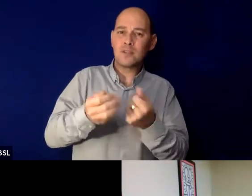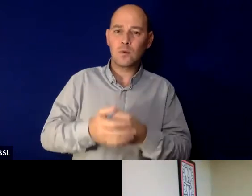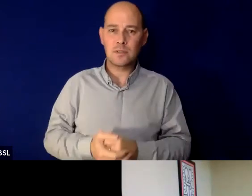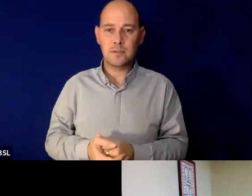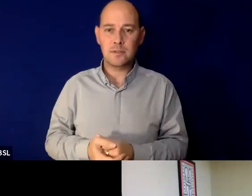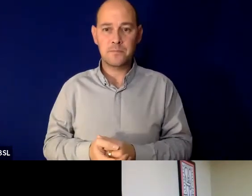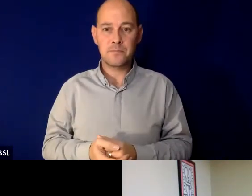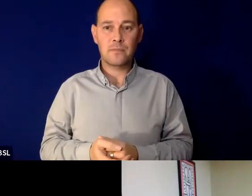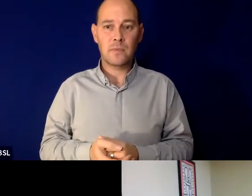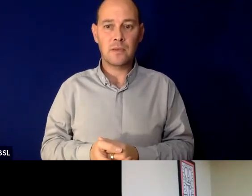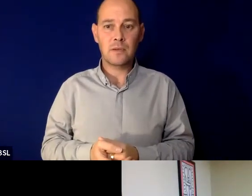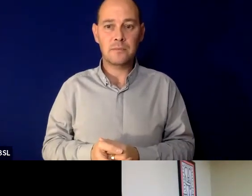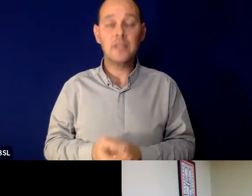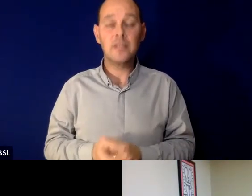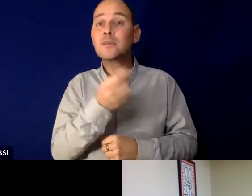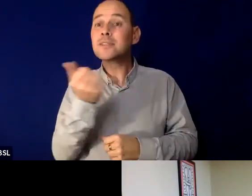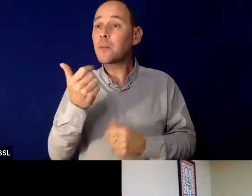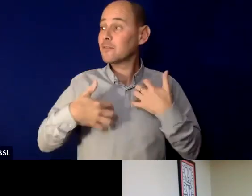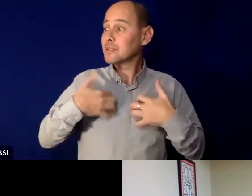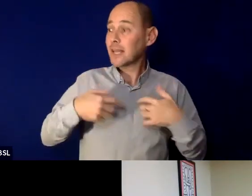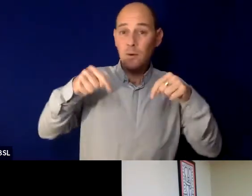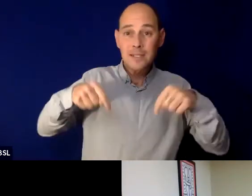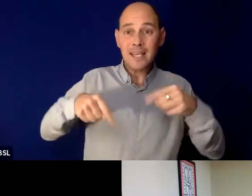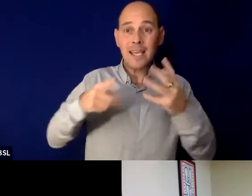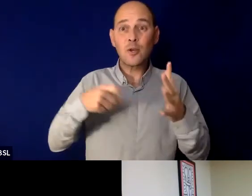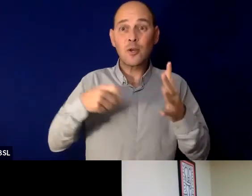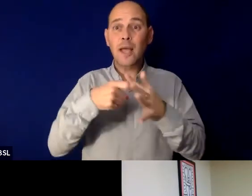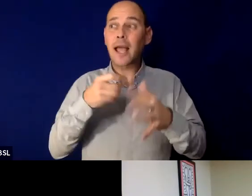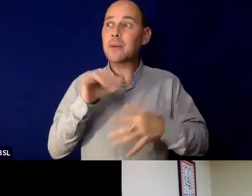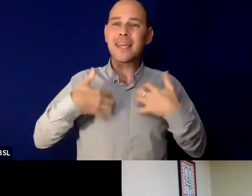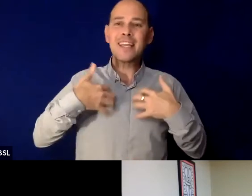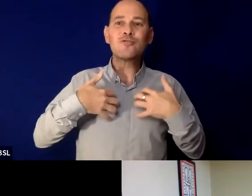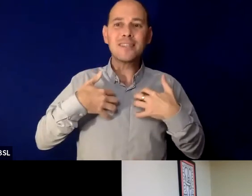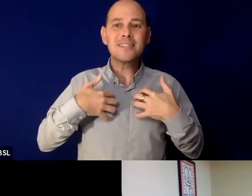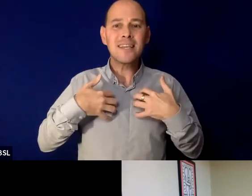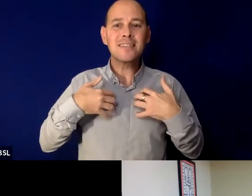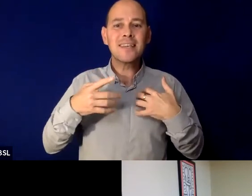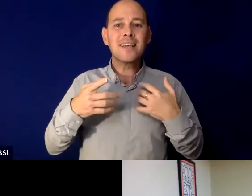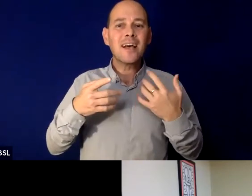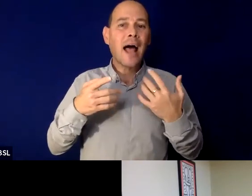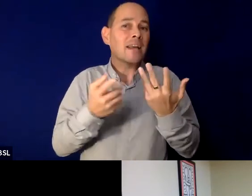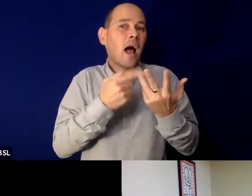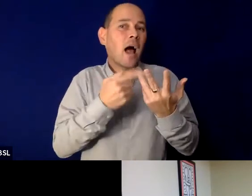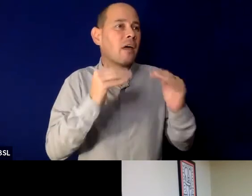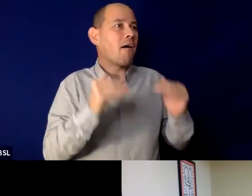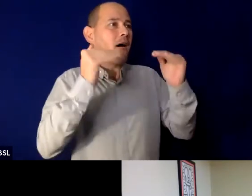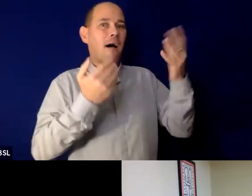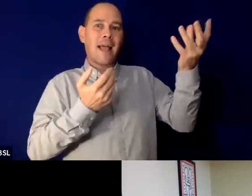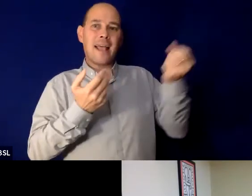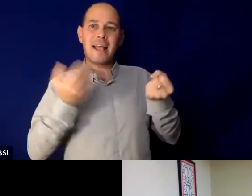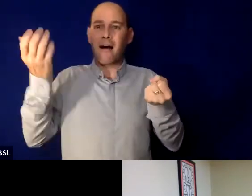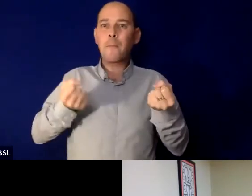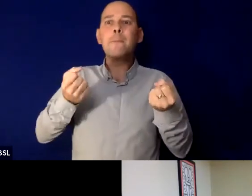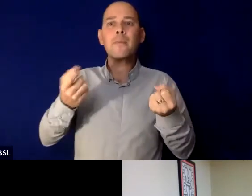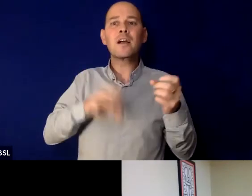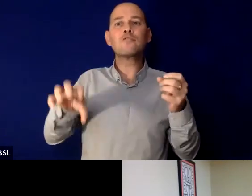from people on the call as to whether they think other high-income countries could be interested, or